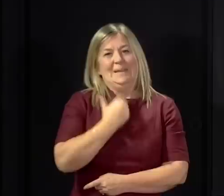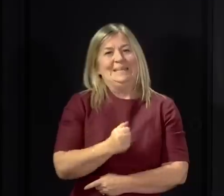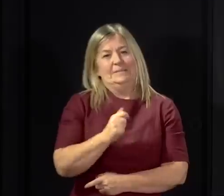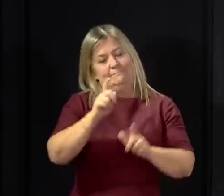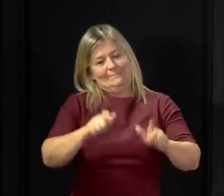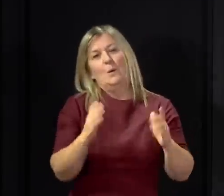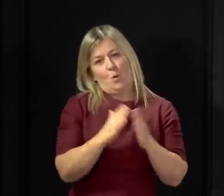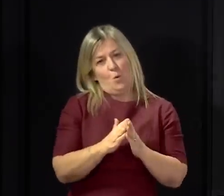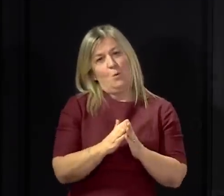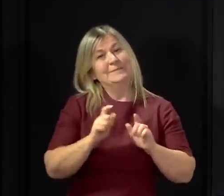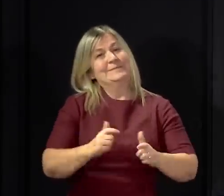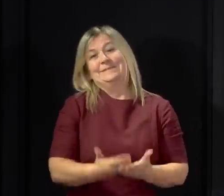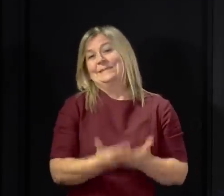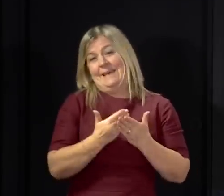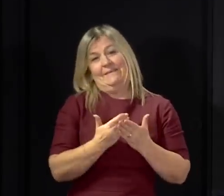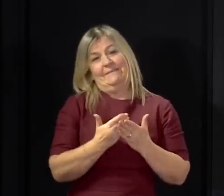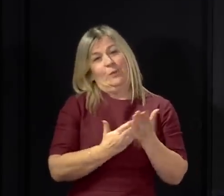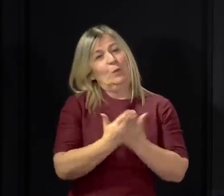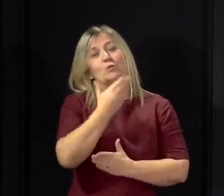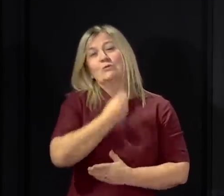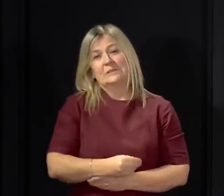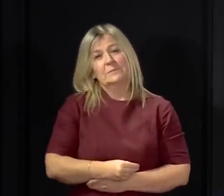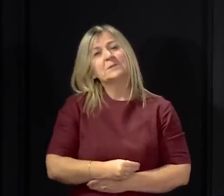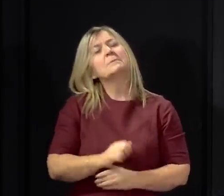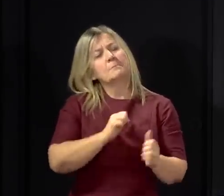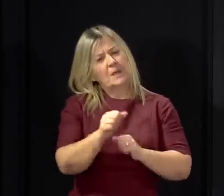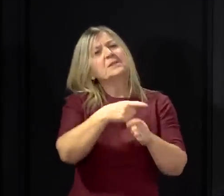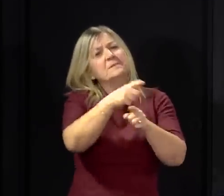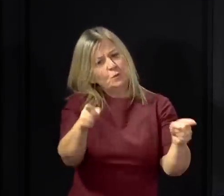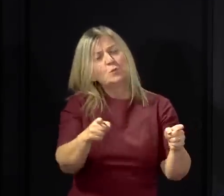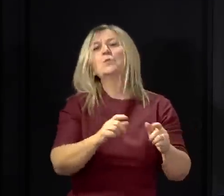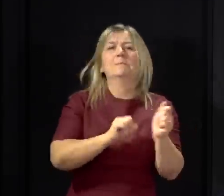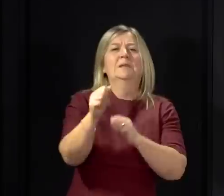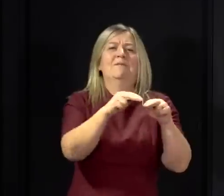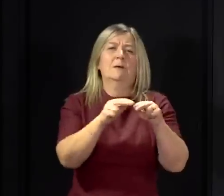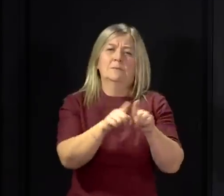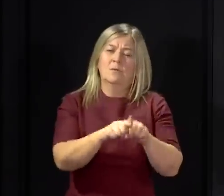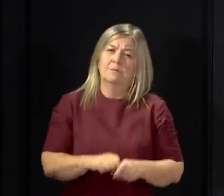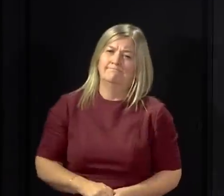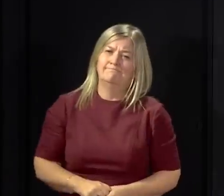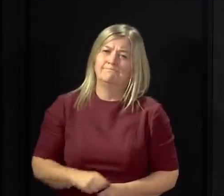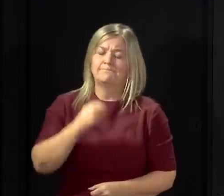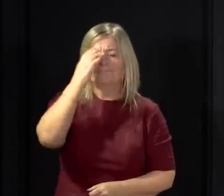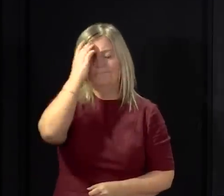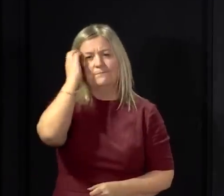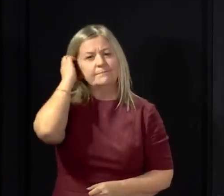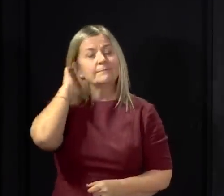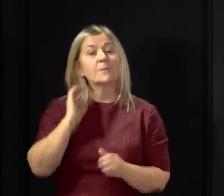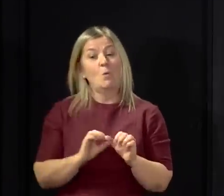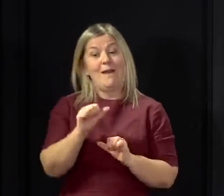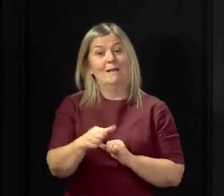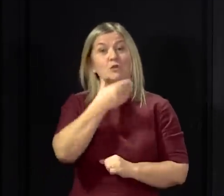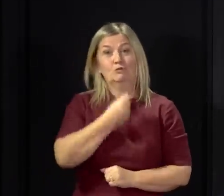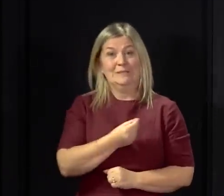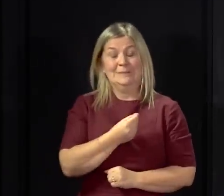safe this Christmas. That is in your own interests and in the interests of everybody you love. Now, beyond Christmas, because of this new